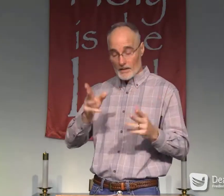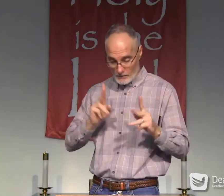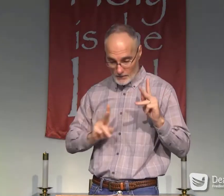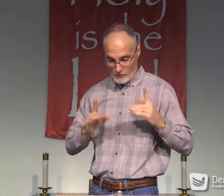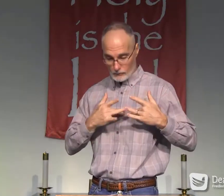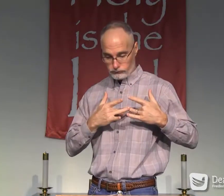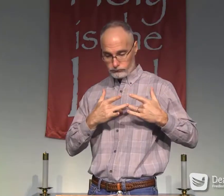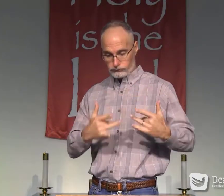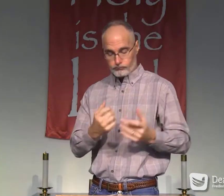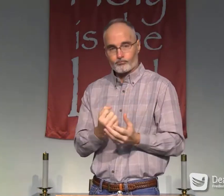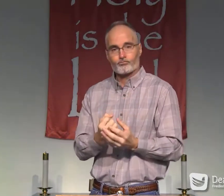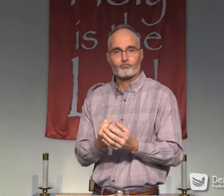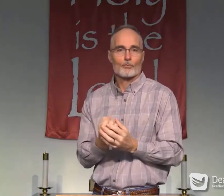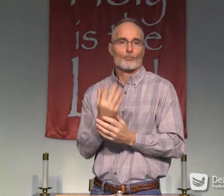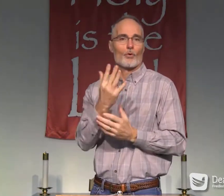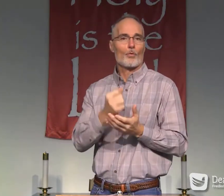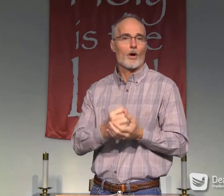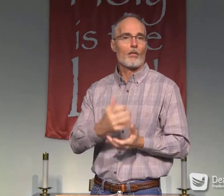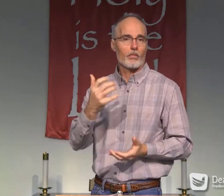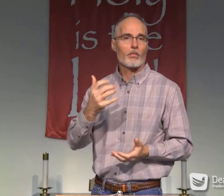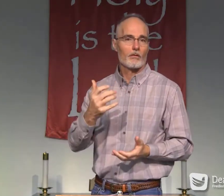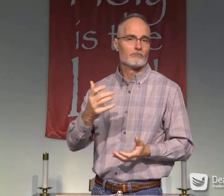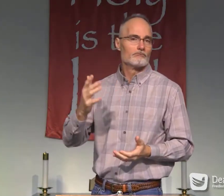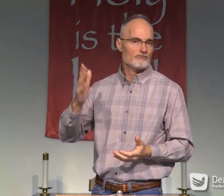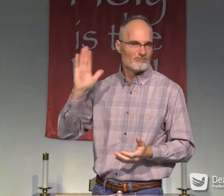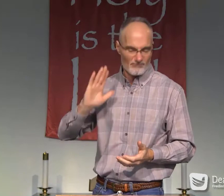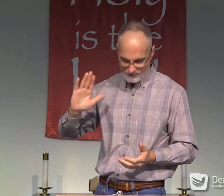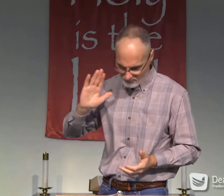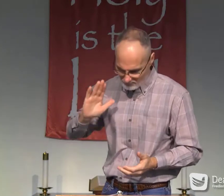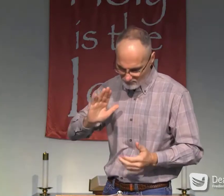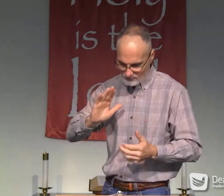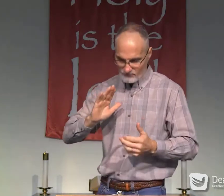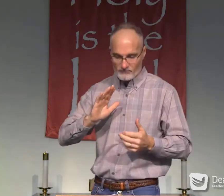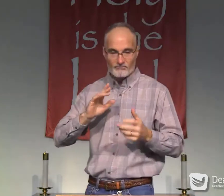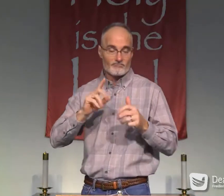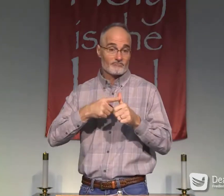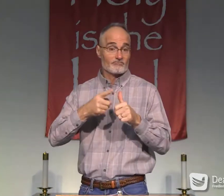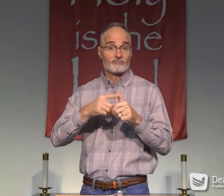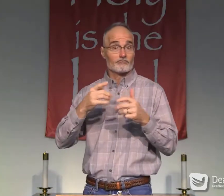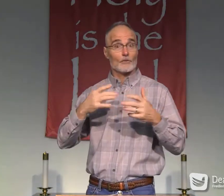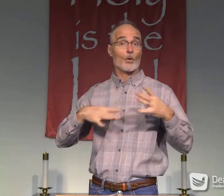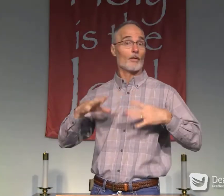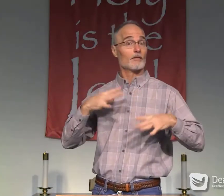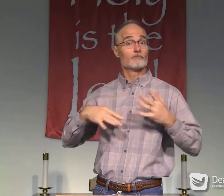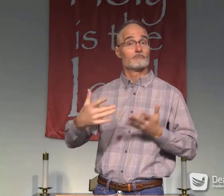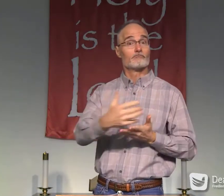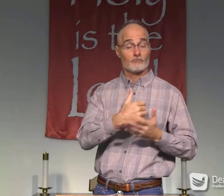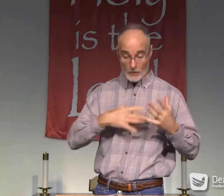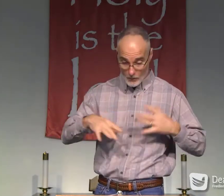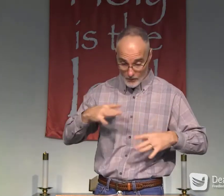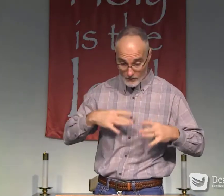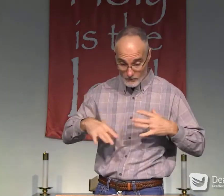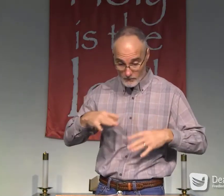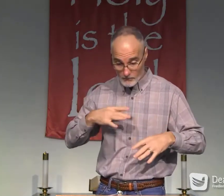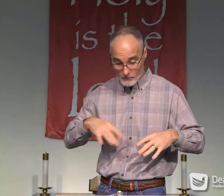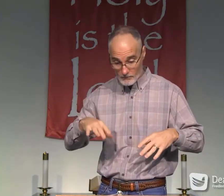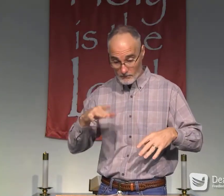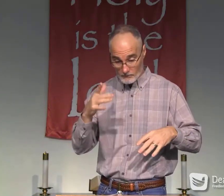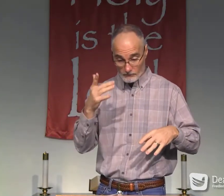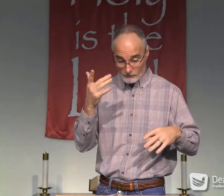So back then, there were three ways that people typically grew wealth back in those days. First was clothing.